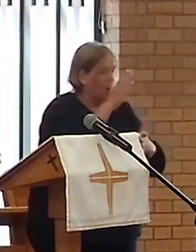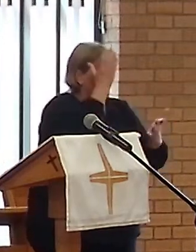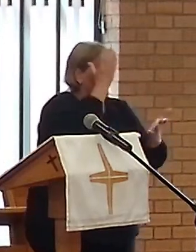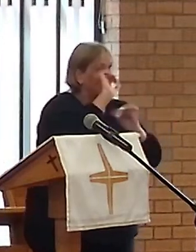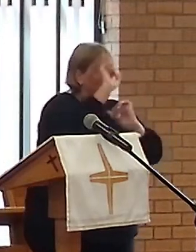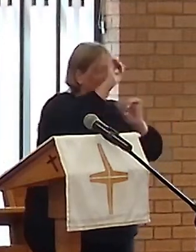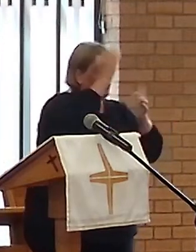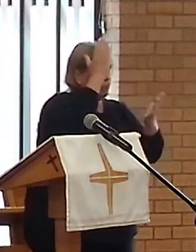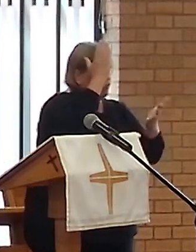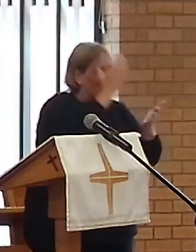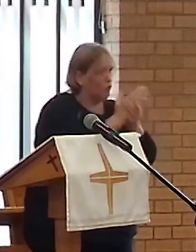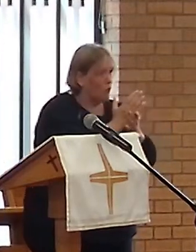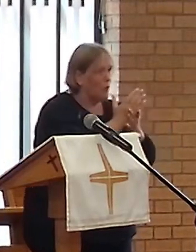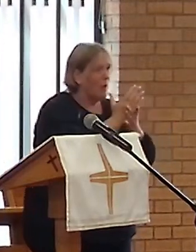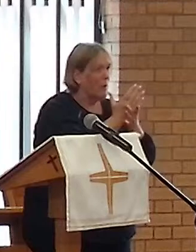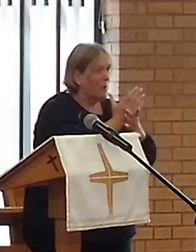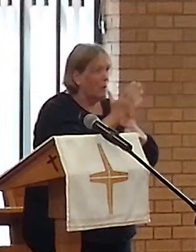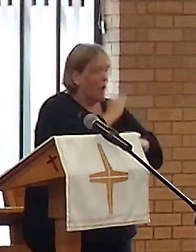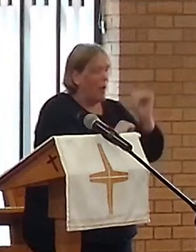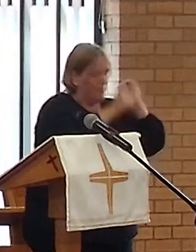deeper level.